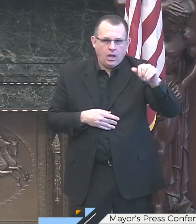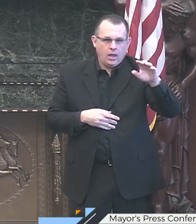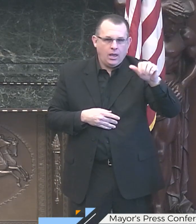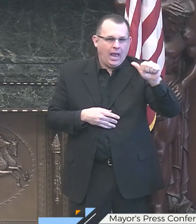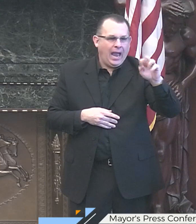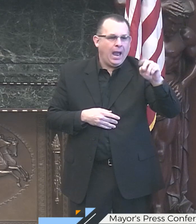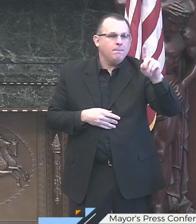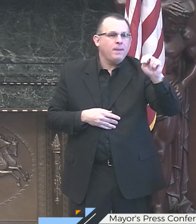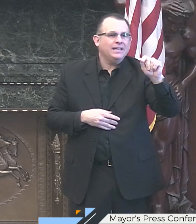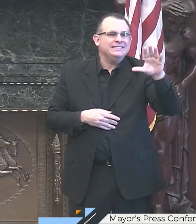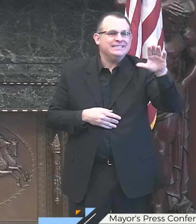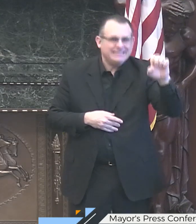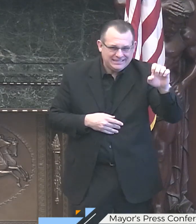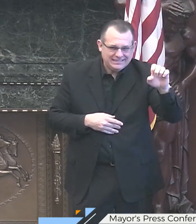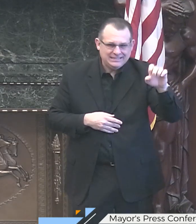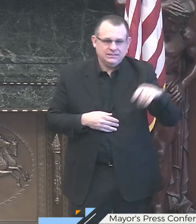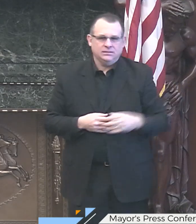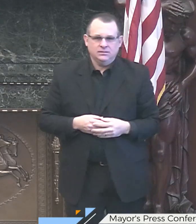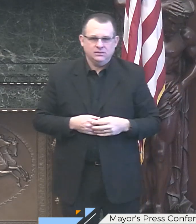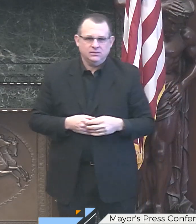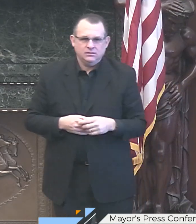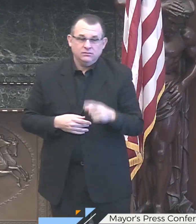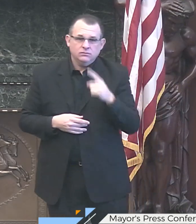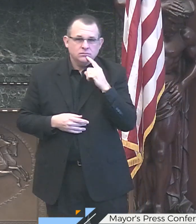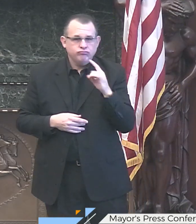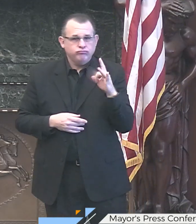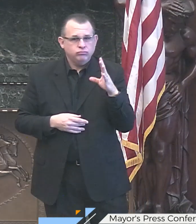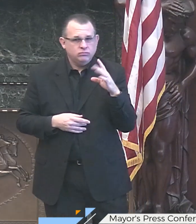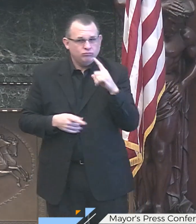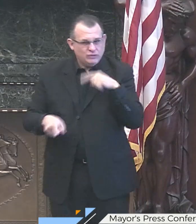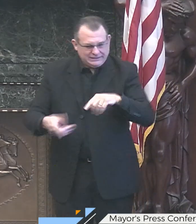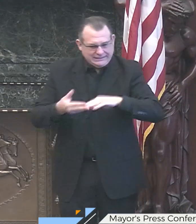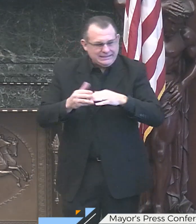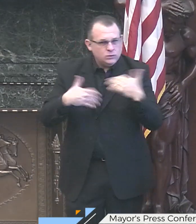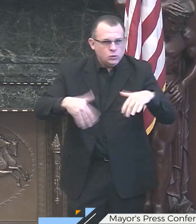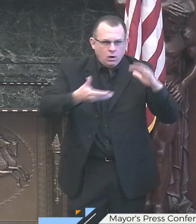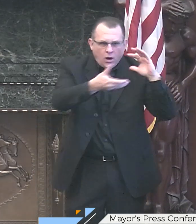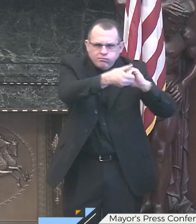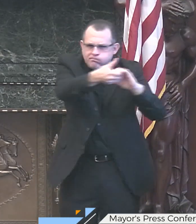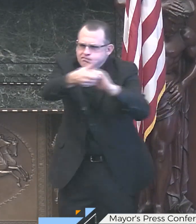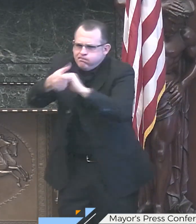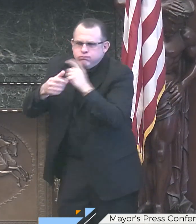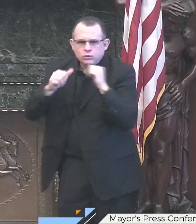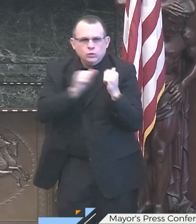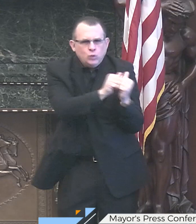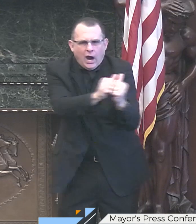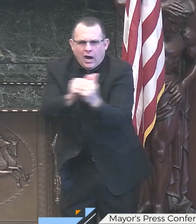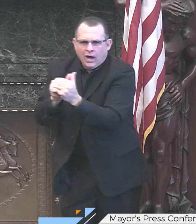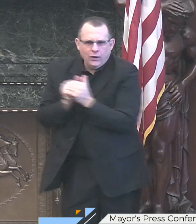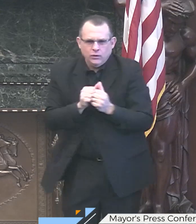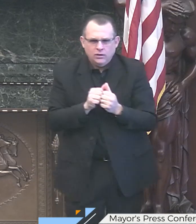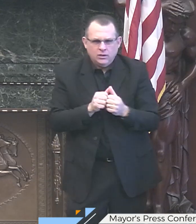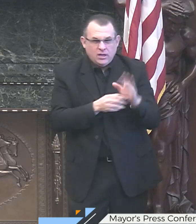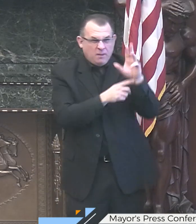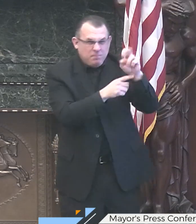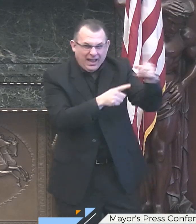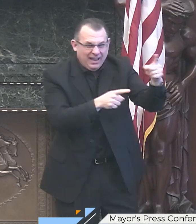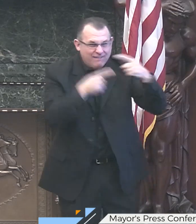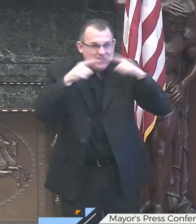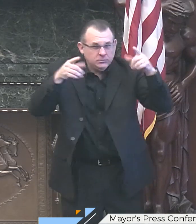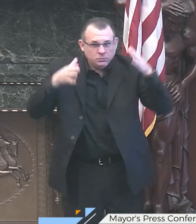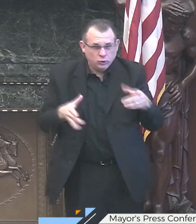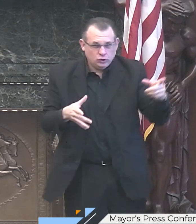and inspiring to see our city come together, and for celebrities such as Ben using their platforms to deliver messages of unity